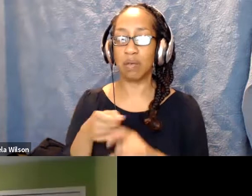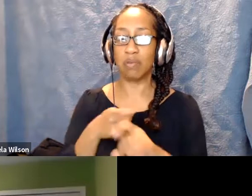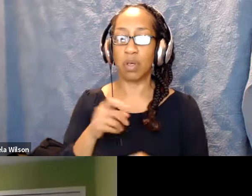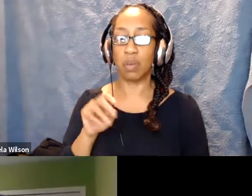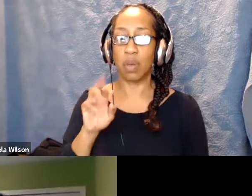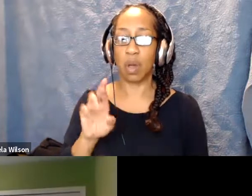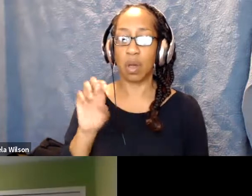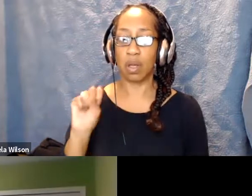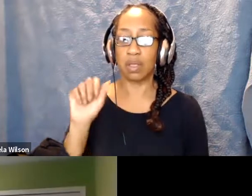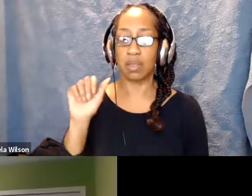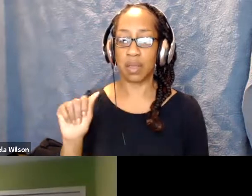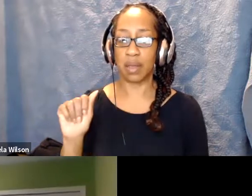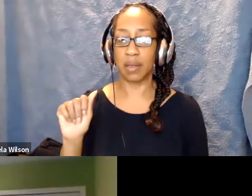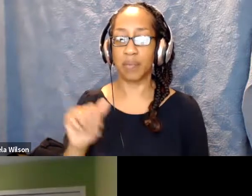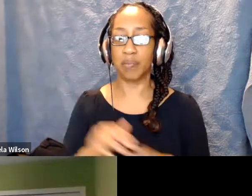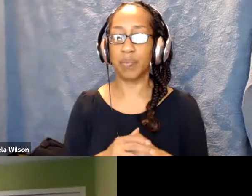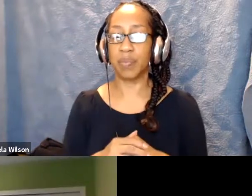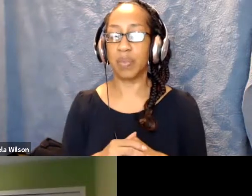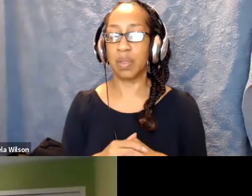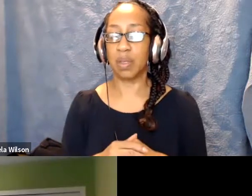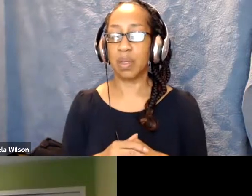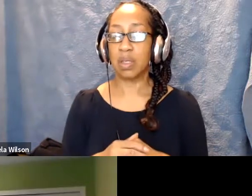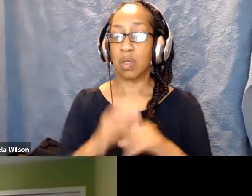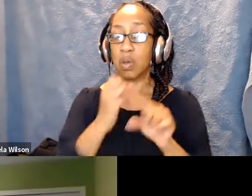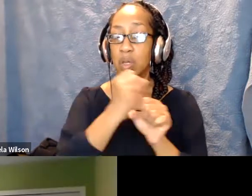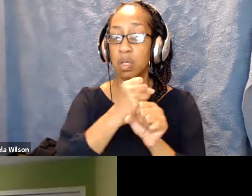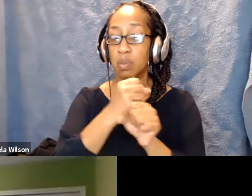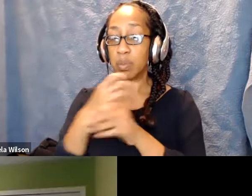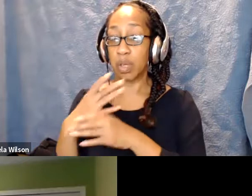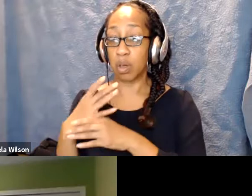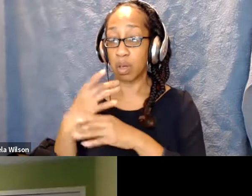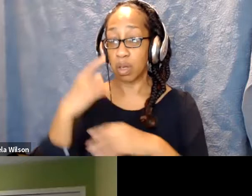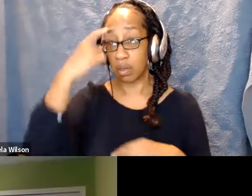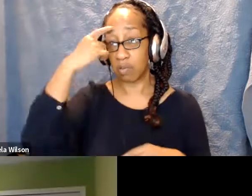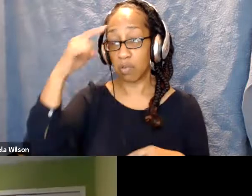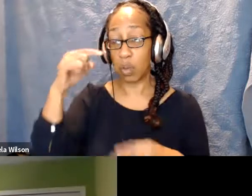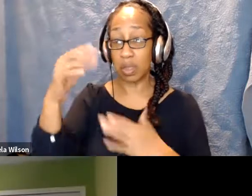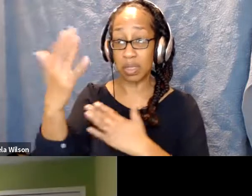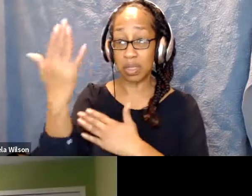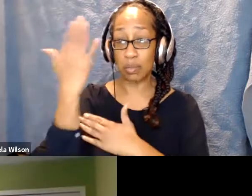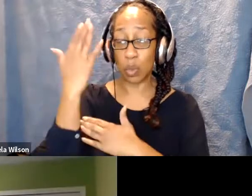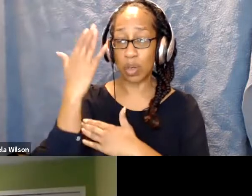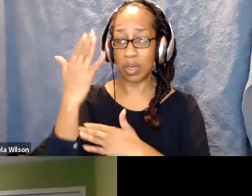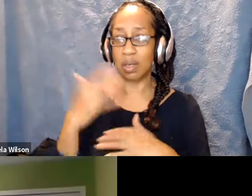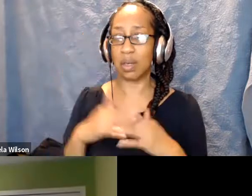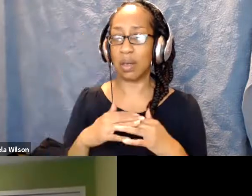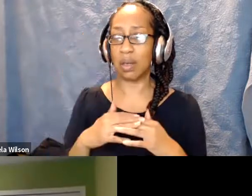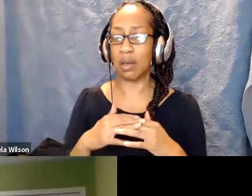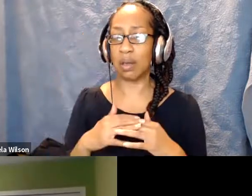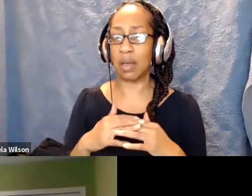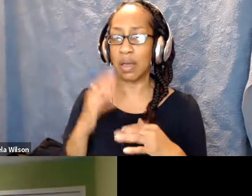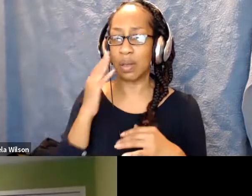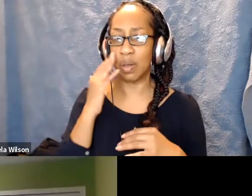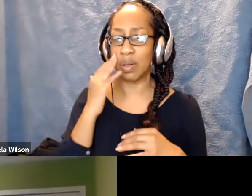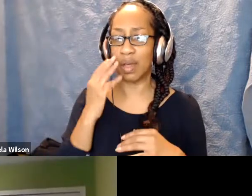ACL. You know, in preparing for this morning, I realized a couple of things. One, I haven't